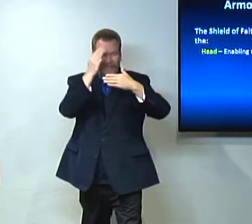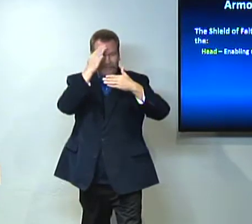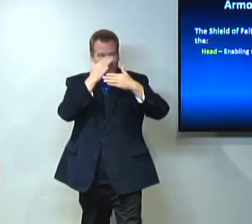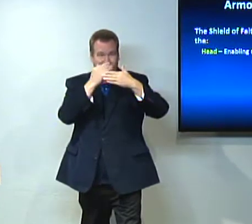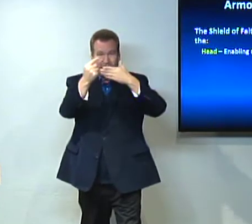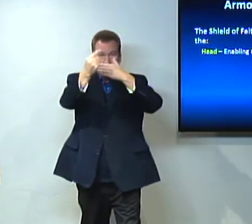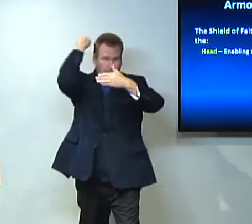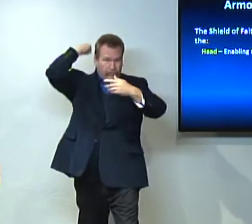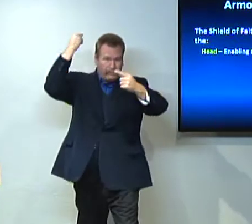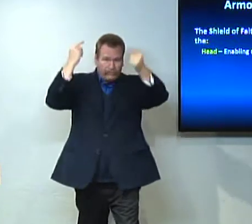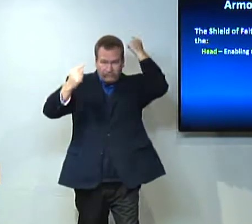enough,